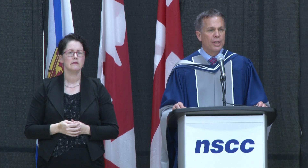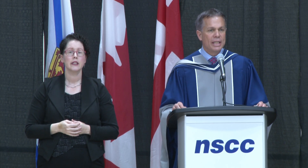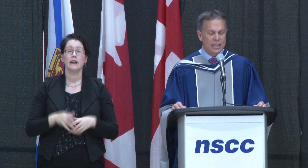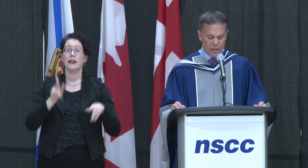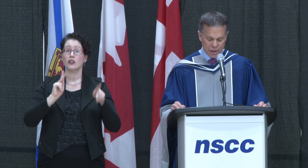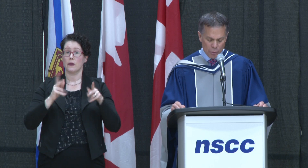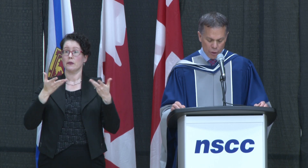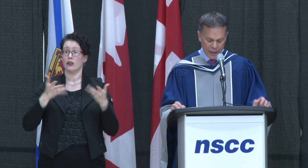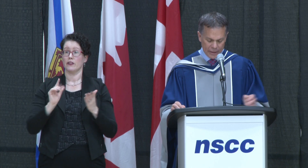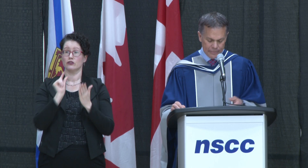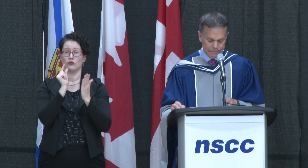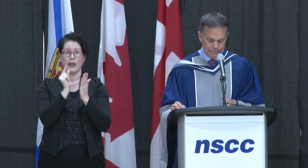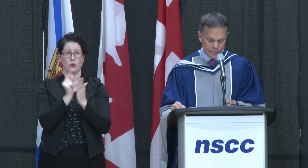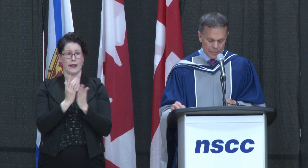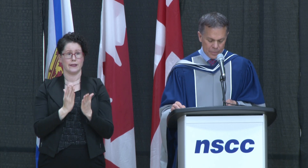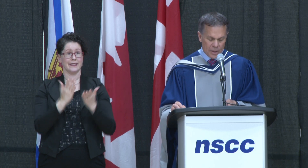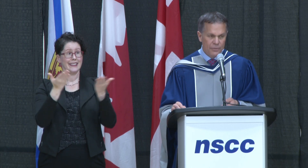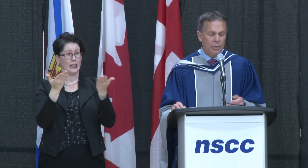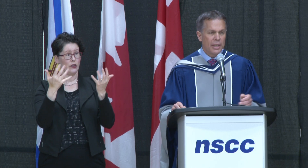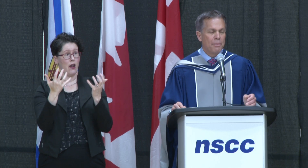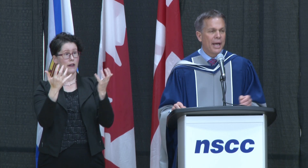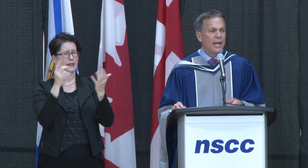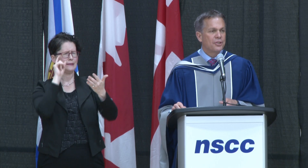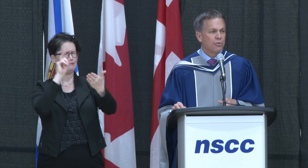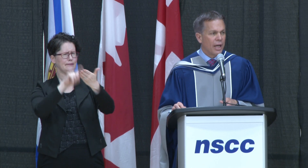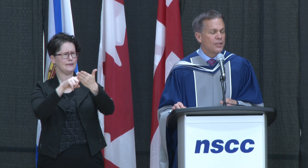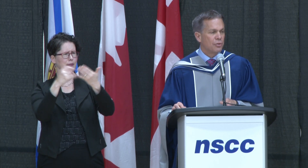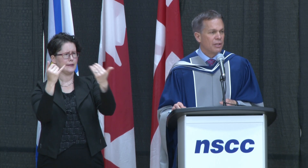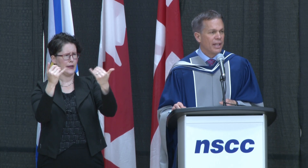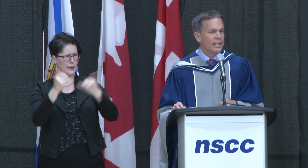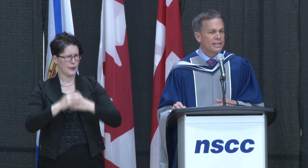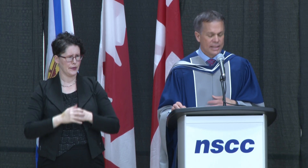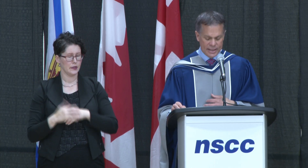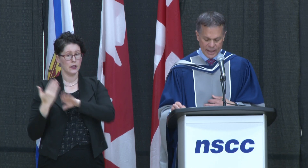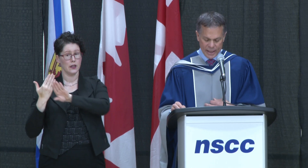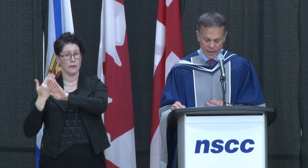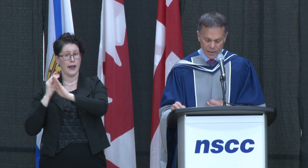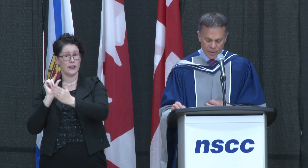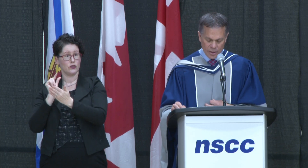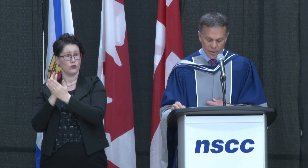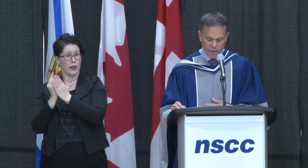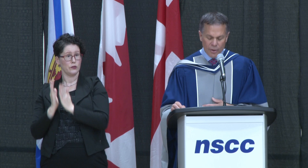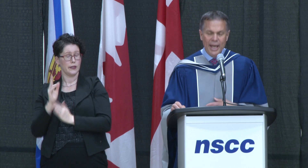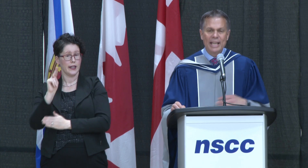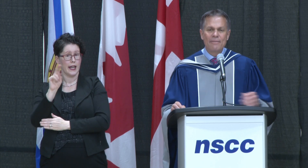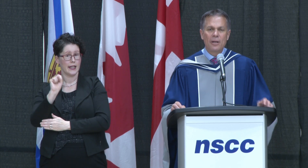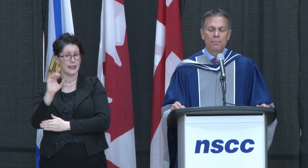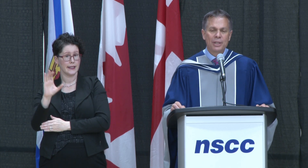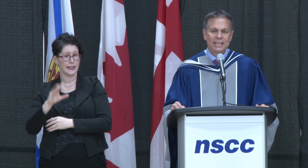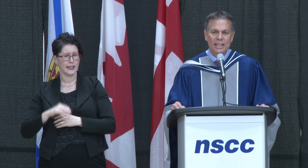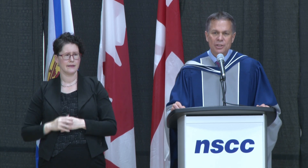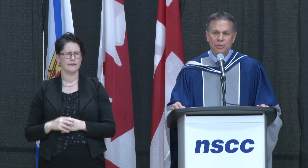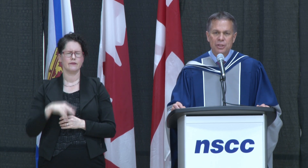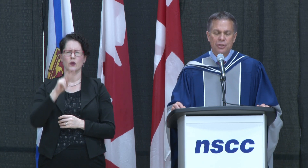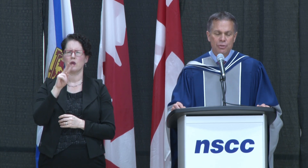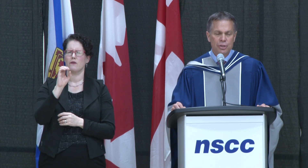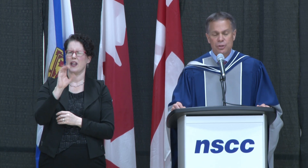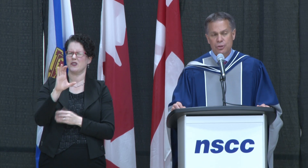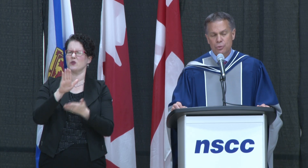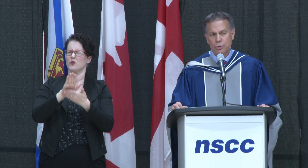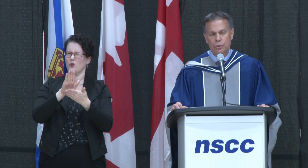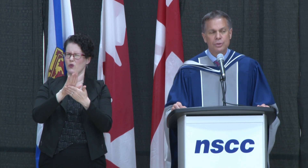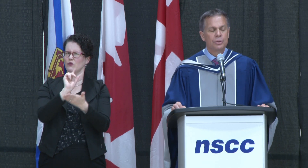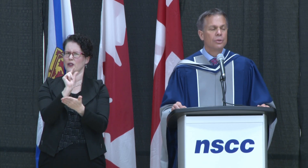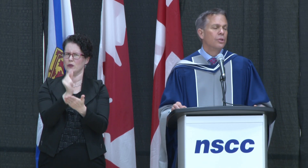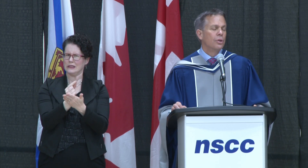who are joining us this morning. If you are a past graduate of NSCC or any of our predecessor